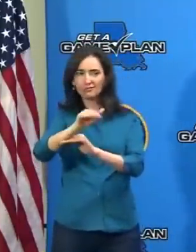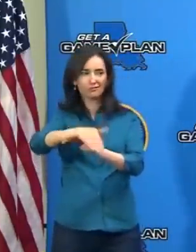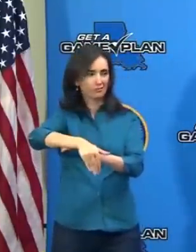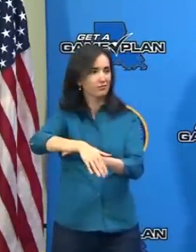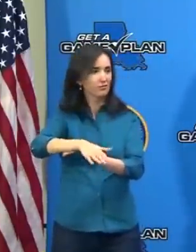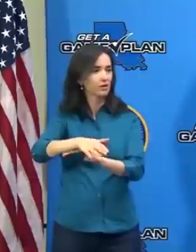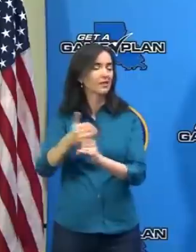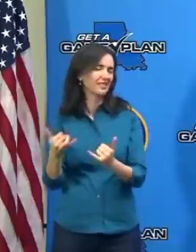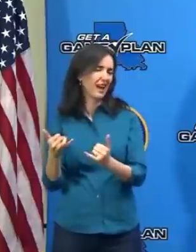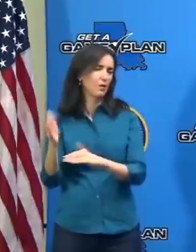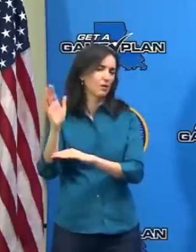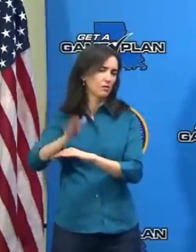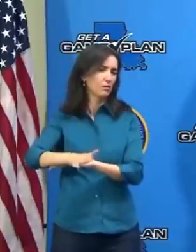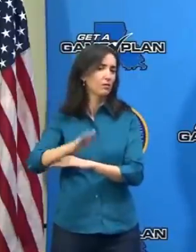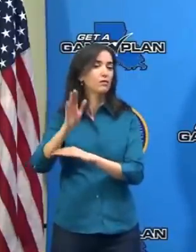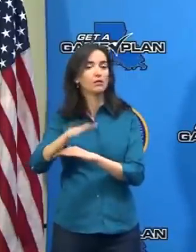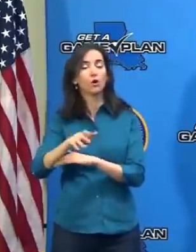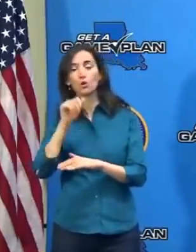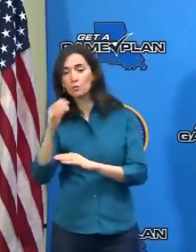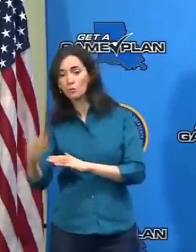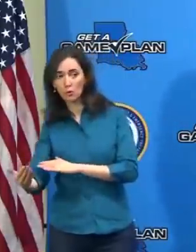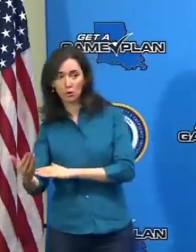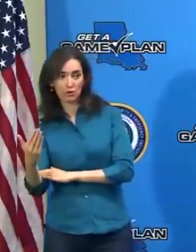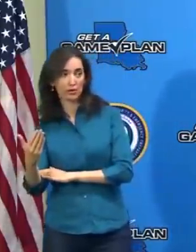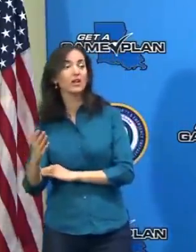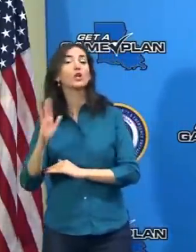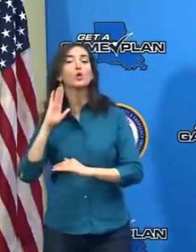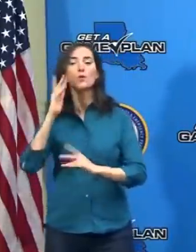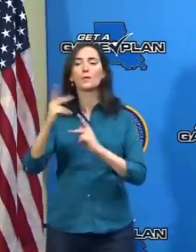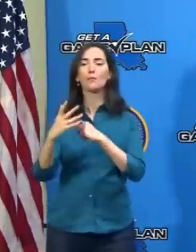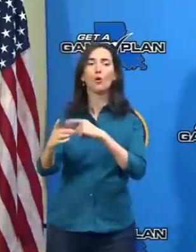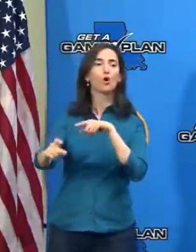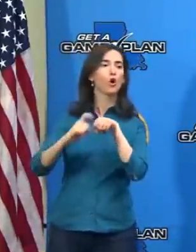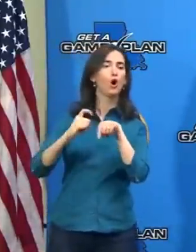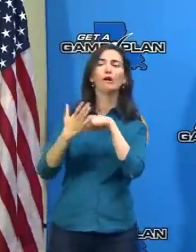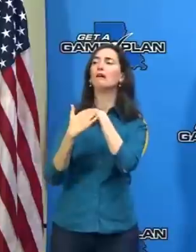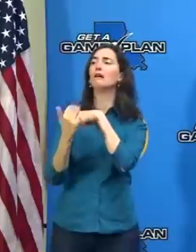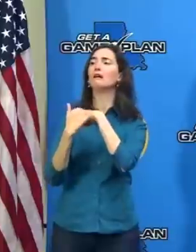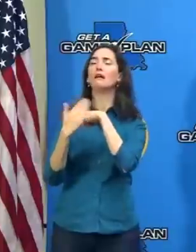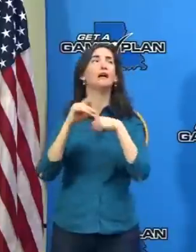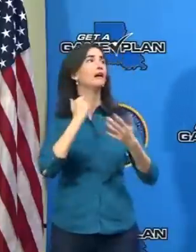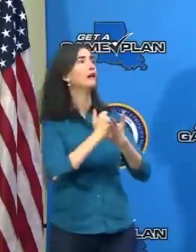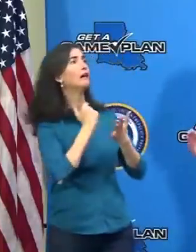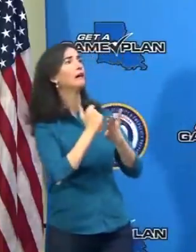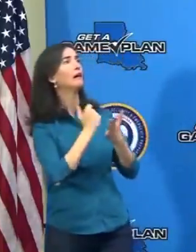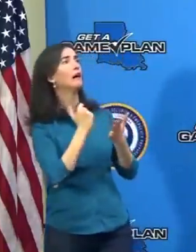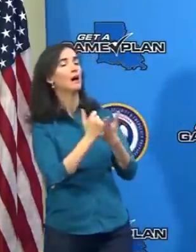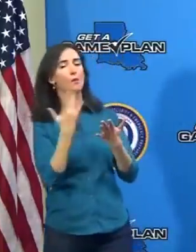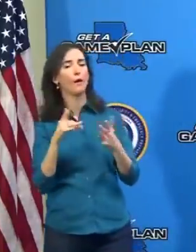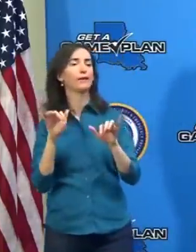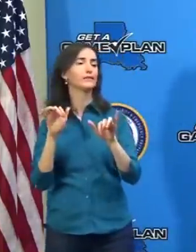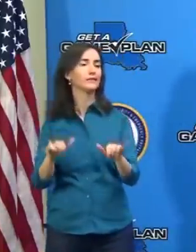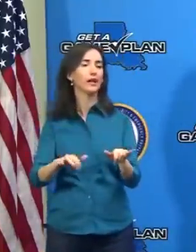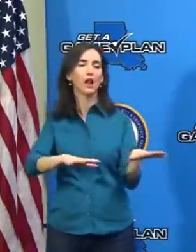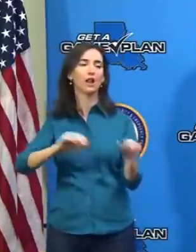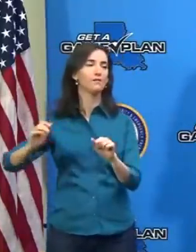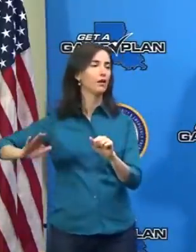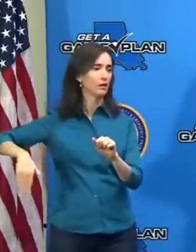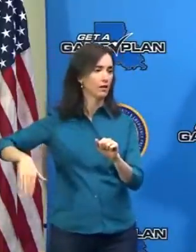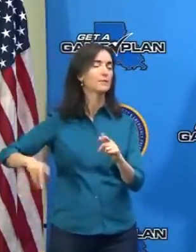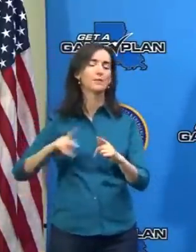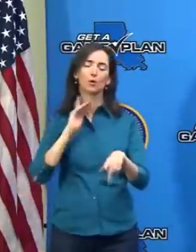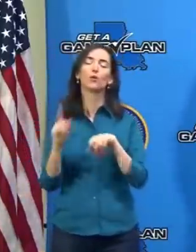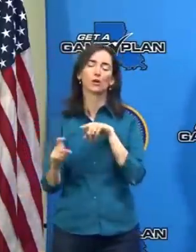for sure and tomorrow morning, we will be getting calls from individuals who need to be rescued because they did not